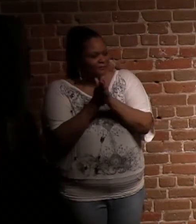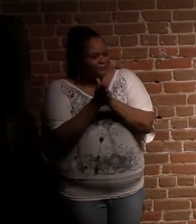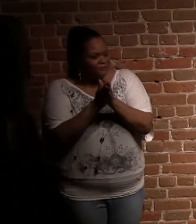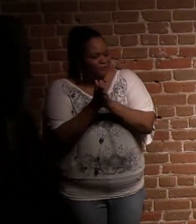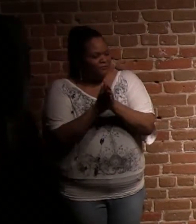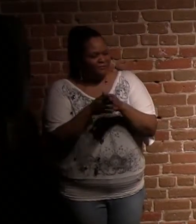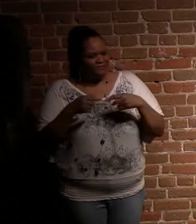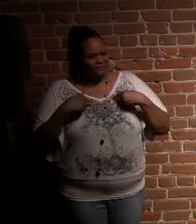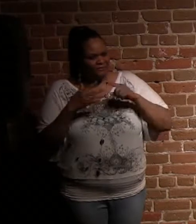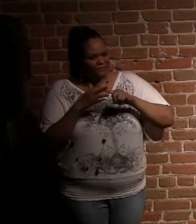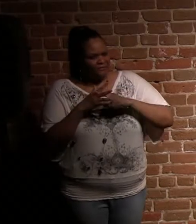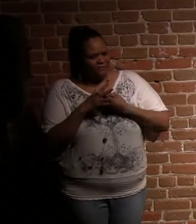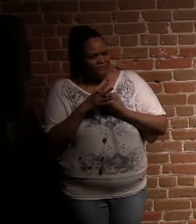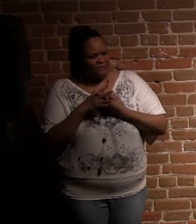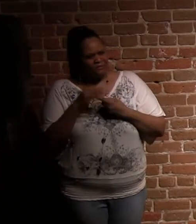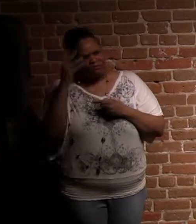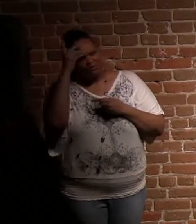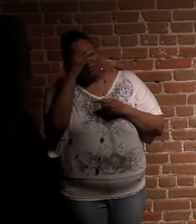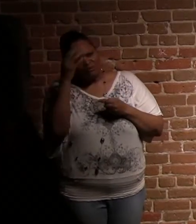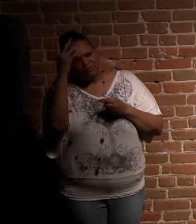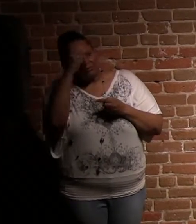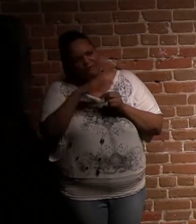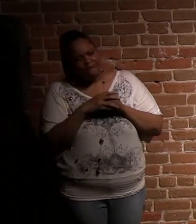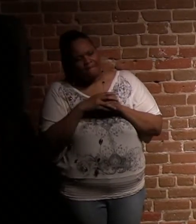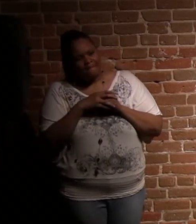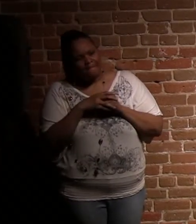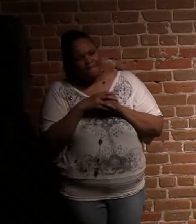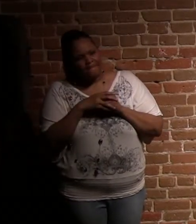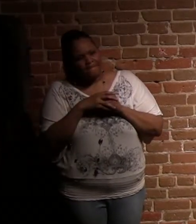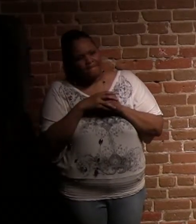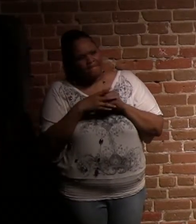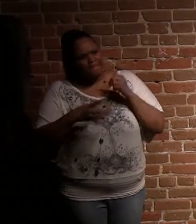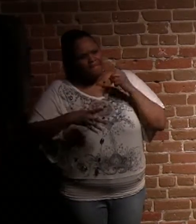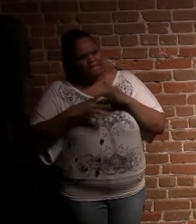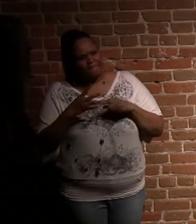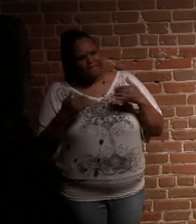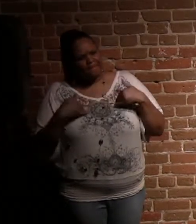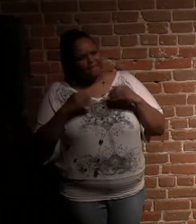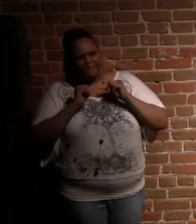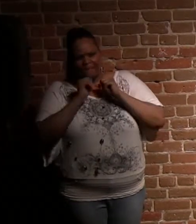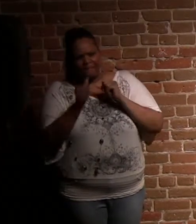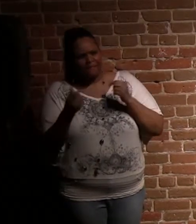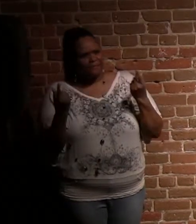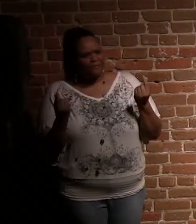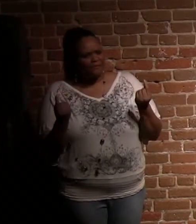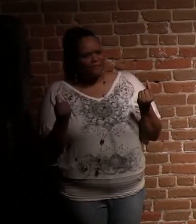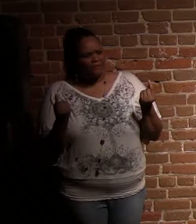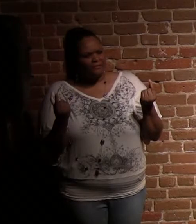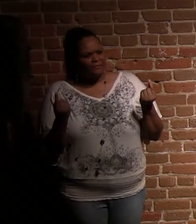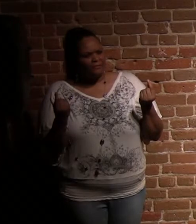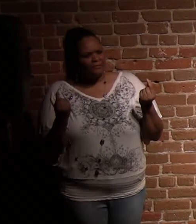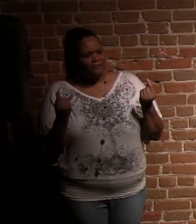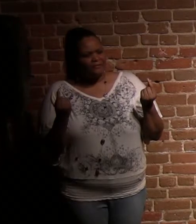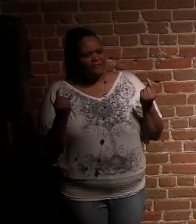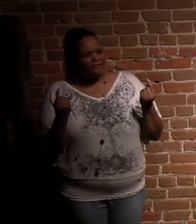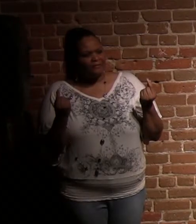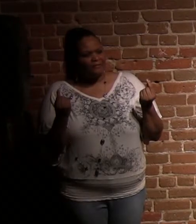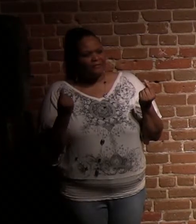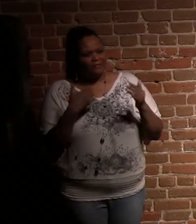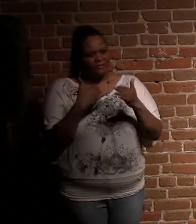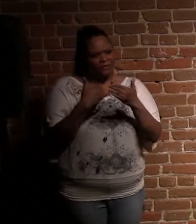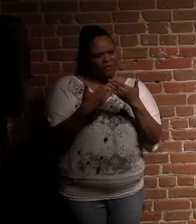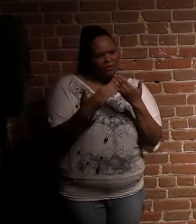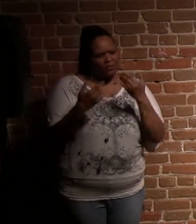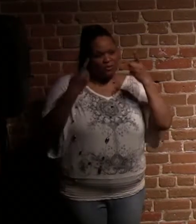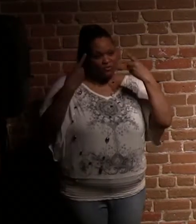and I start thinking, it's like, what have I not been doing? You know, almost like after the divorce,